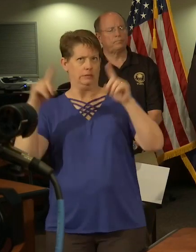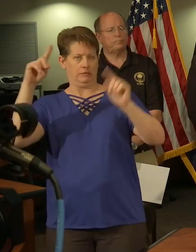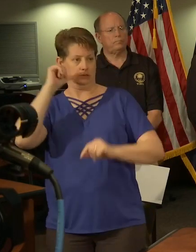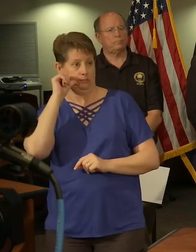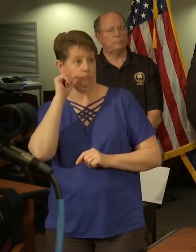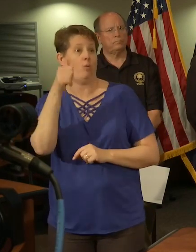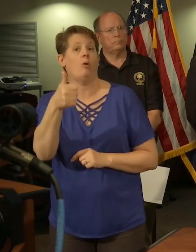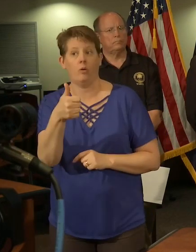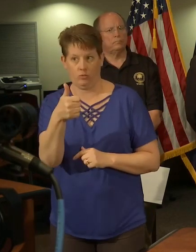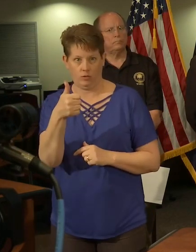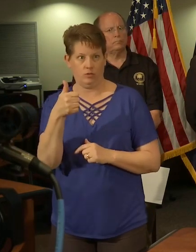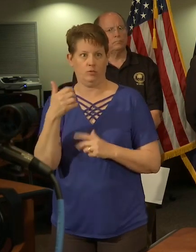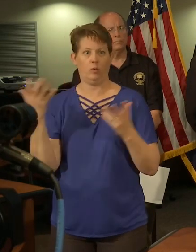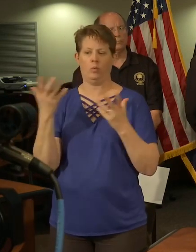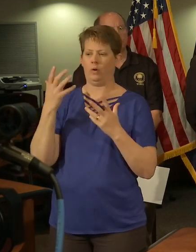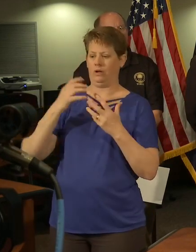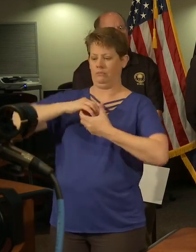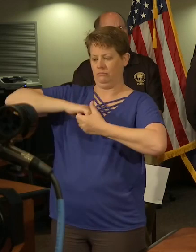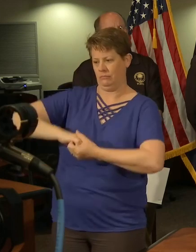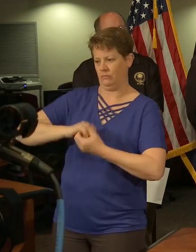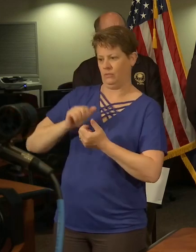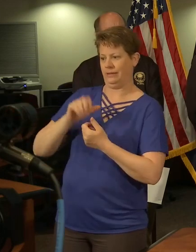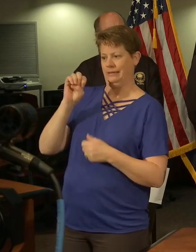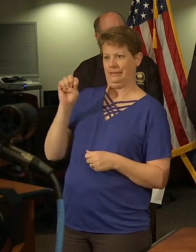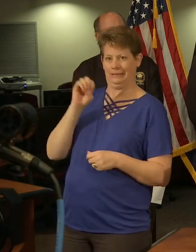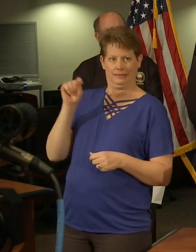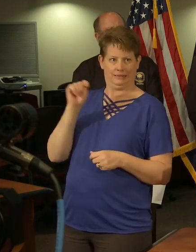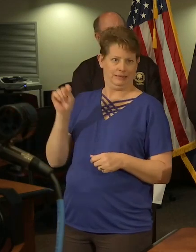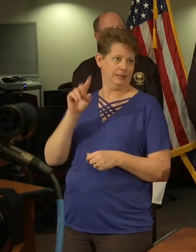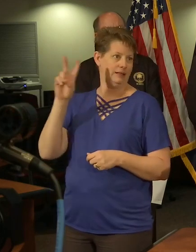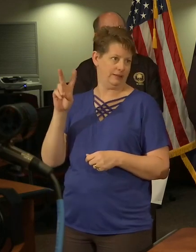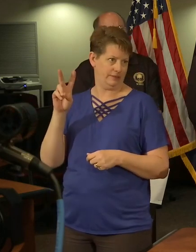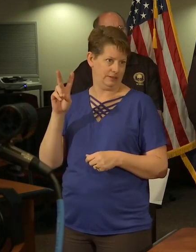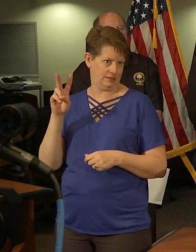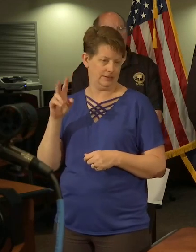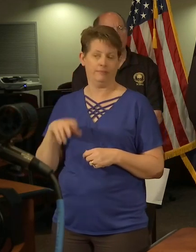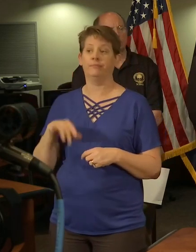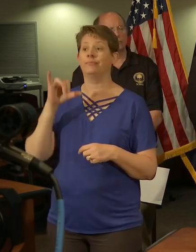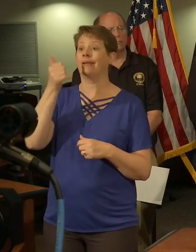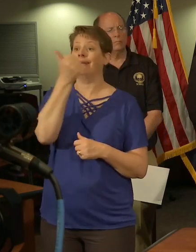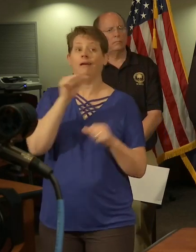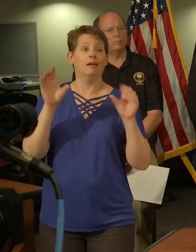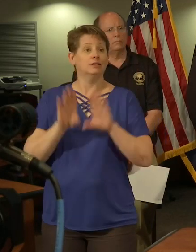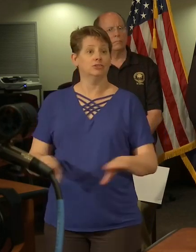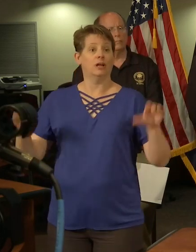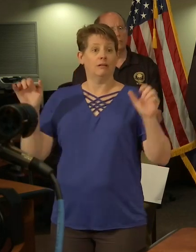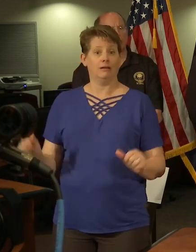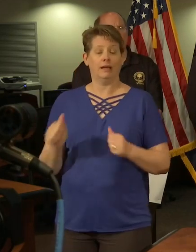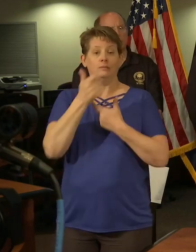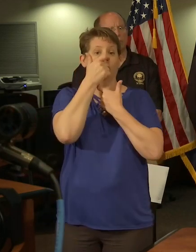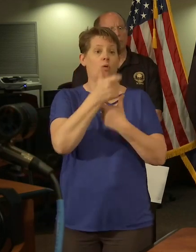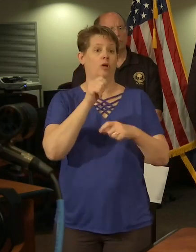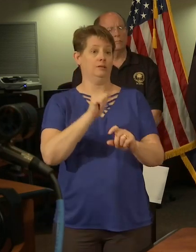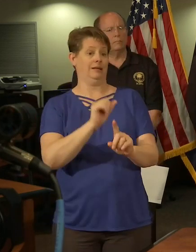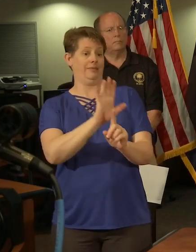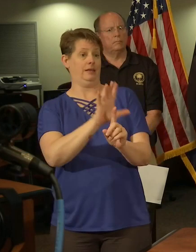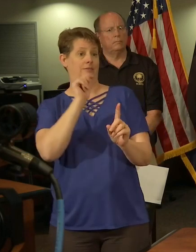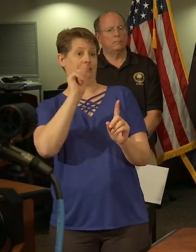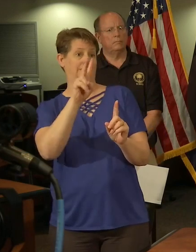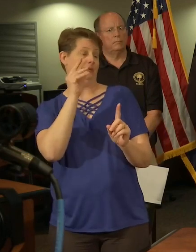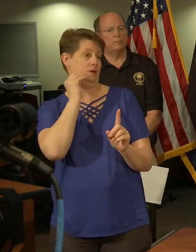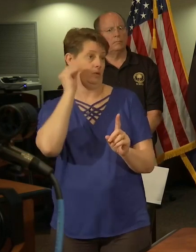tomorrow about how that scheduling will be, and any child can access that on their own TV at